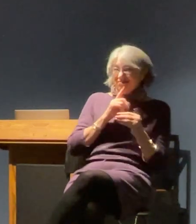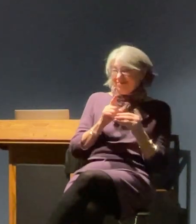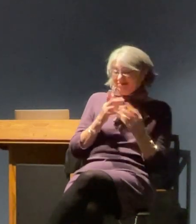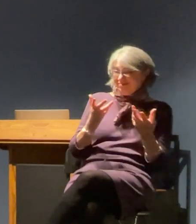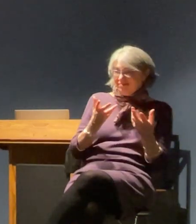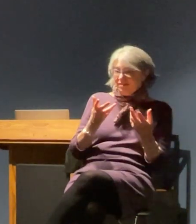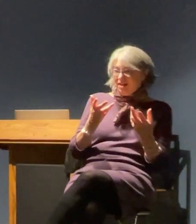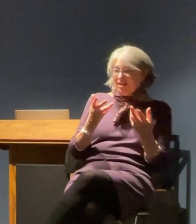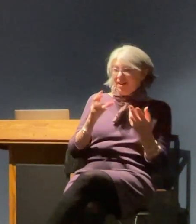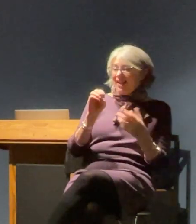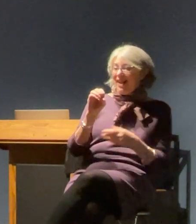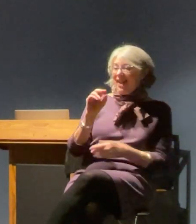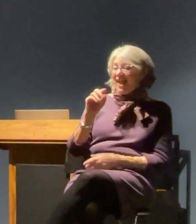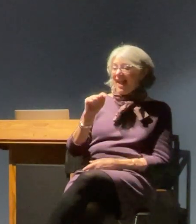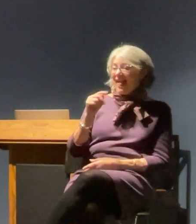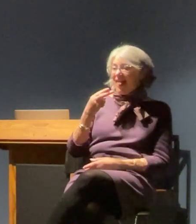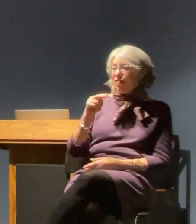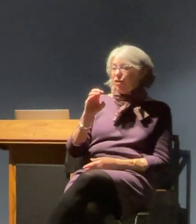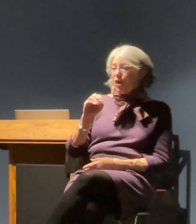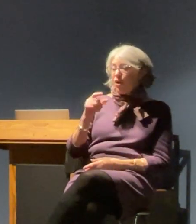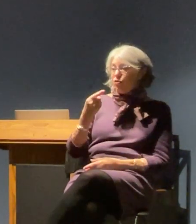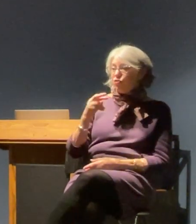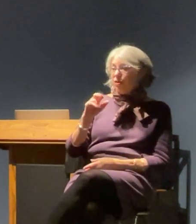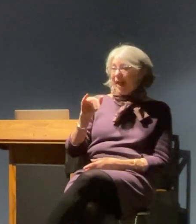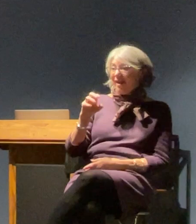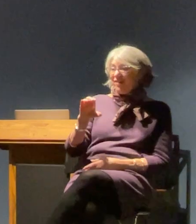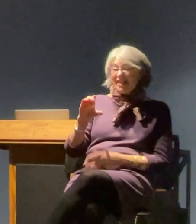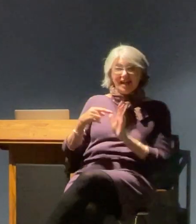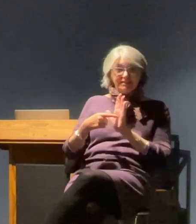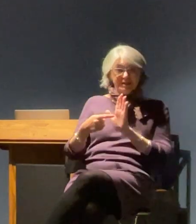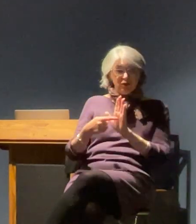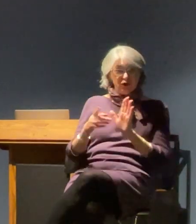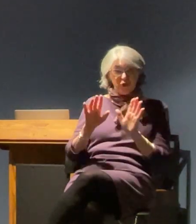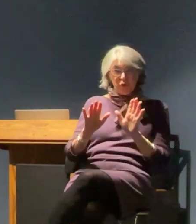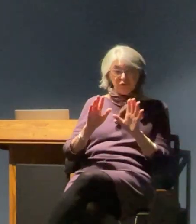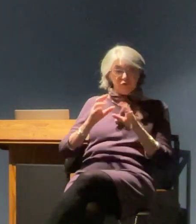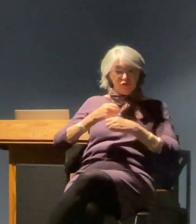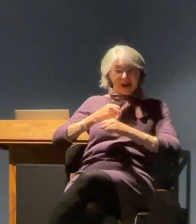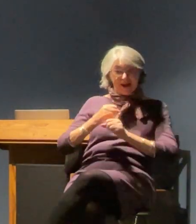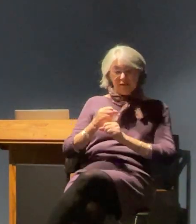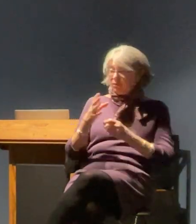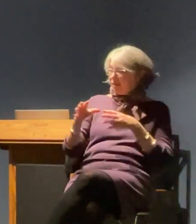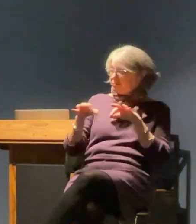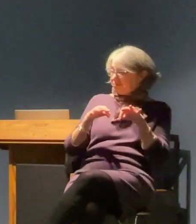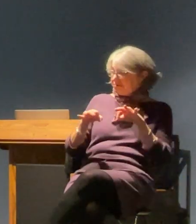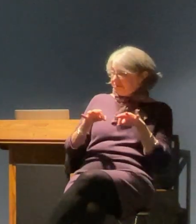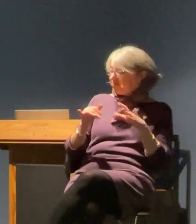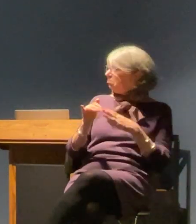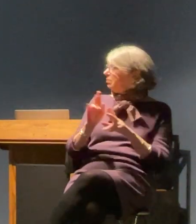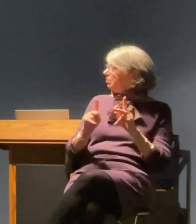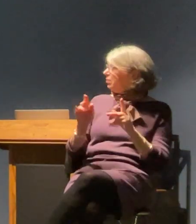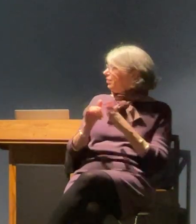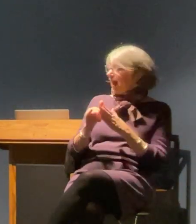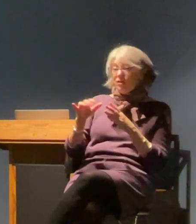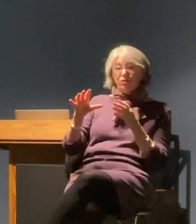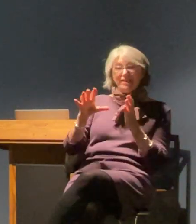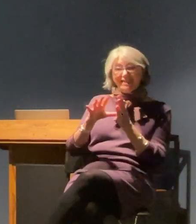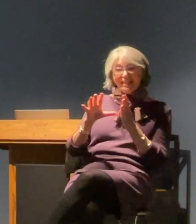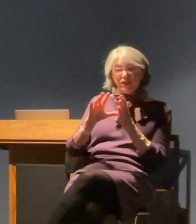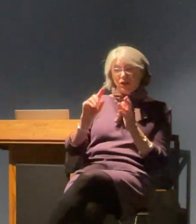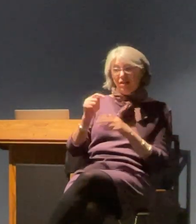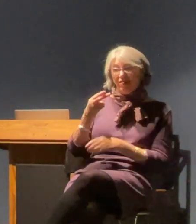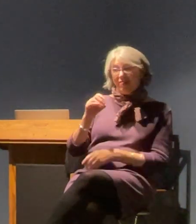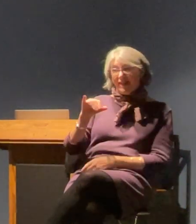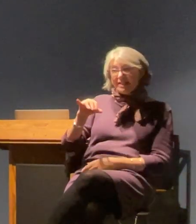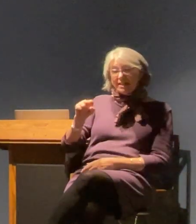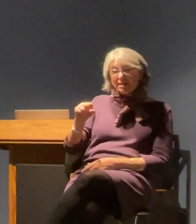ultimately the ethnographic exhibition that you put together. Do you want to tell people a bit about that exhibition? That's your senior thesis